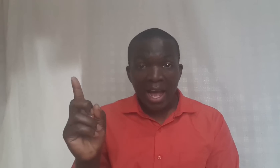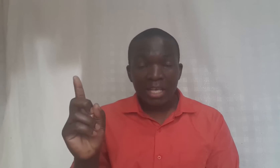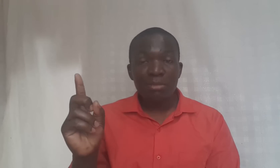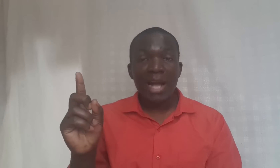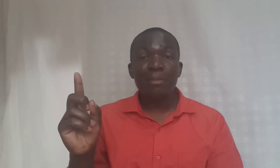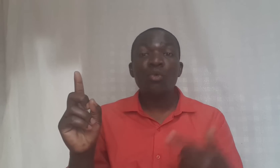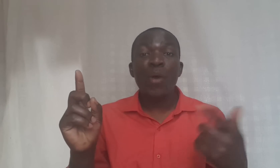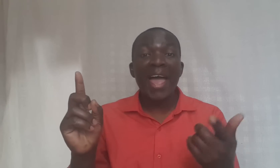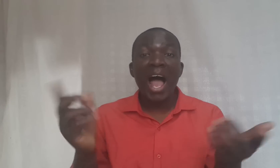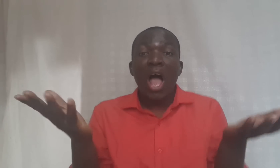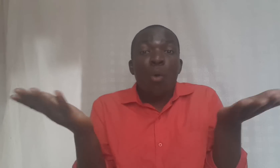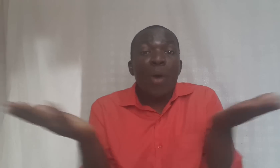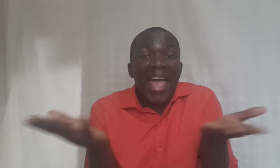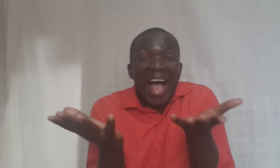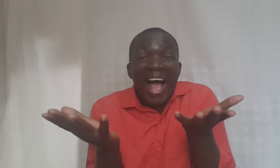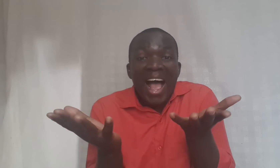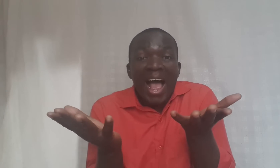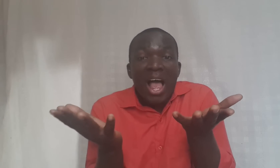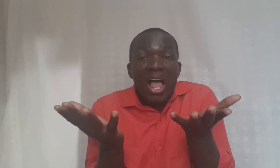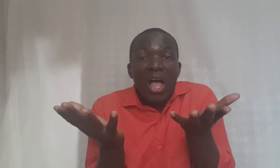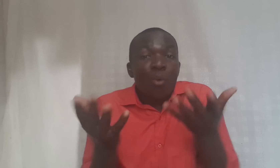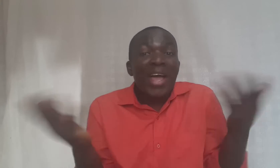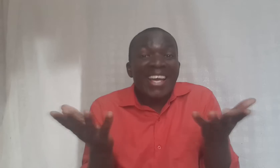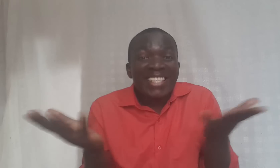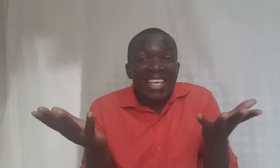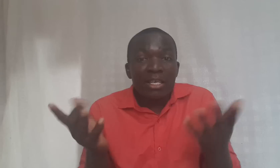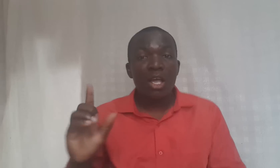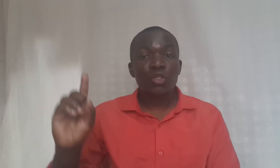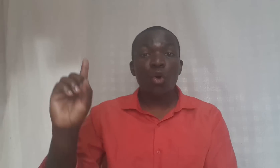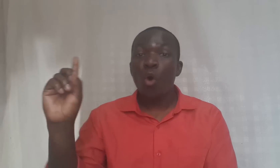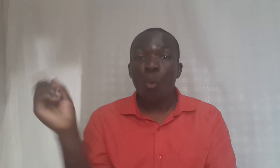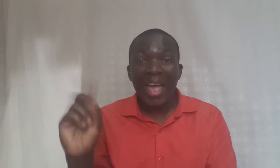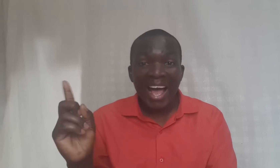it becomes where. Where is he? So where?